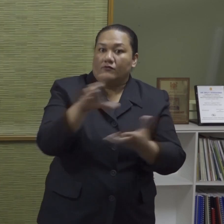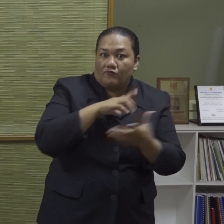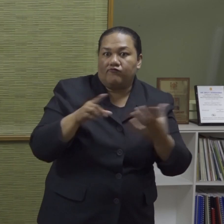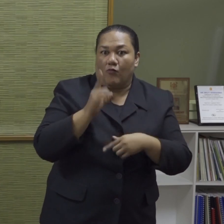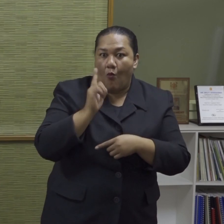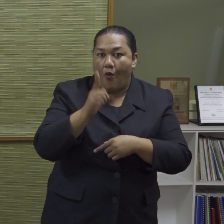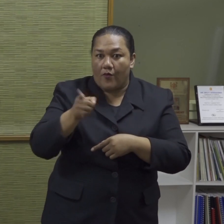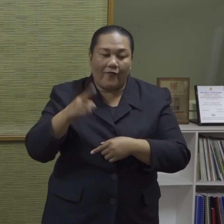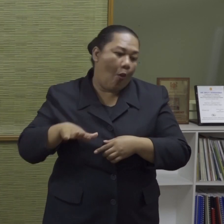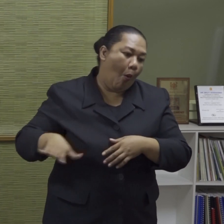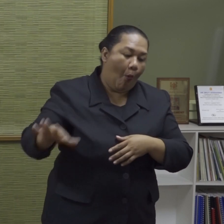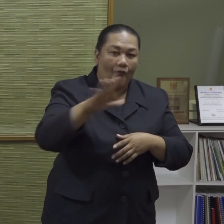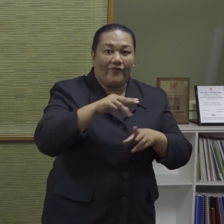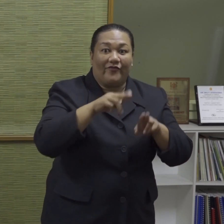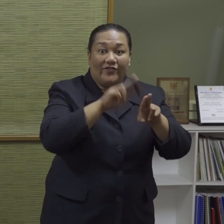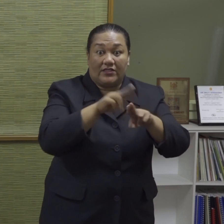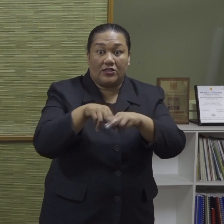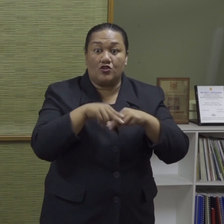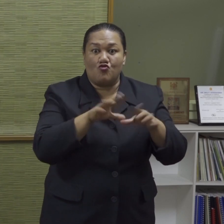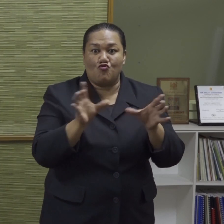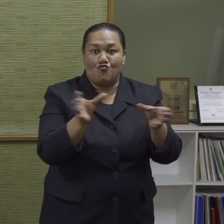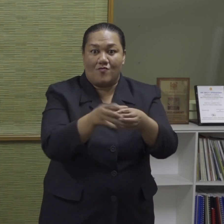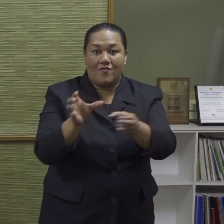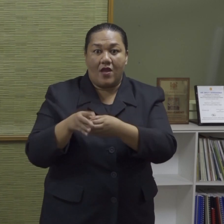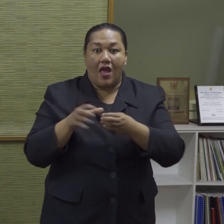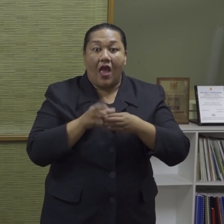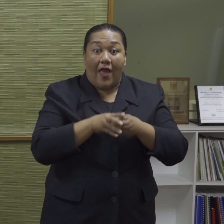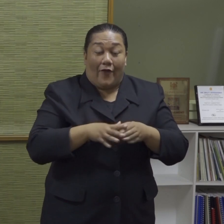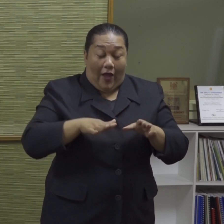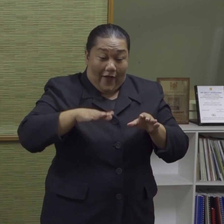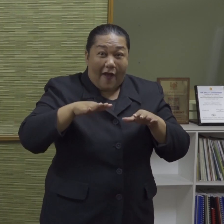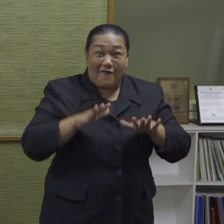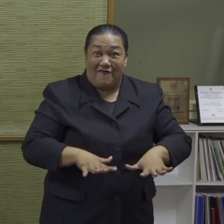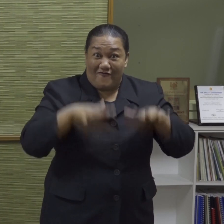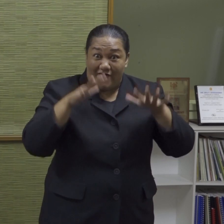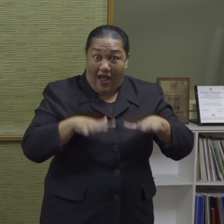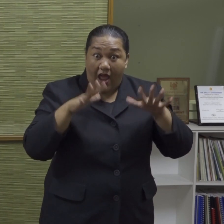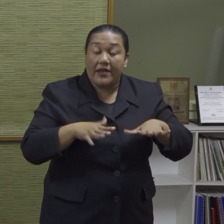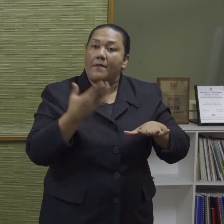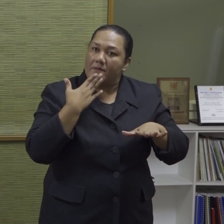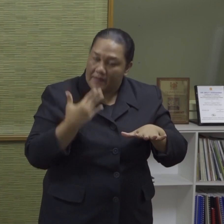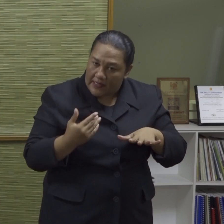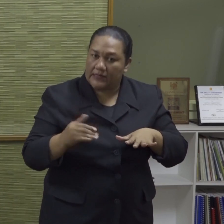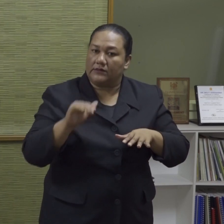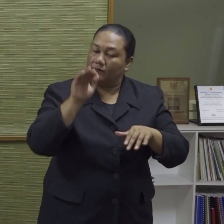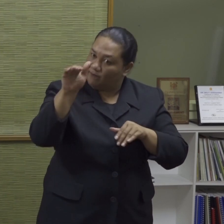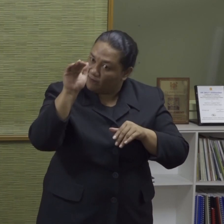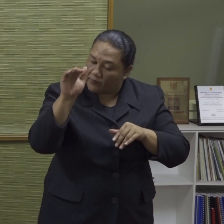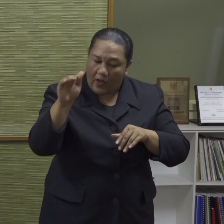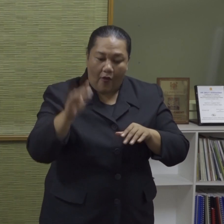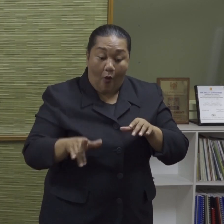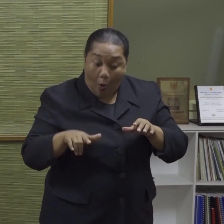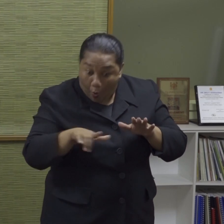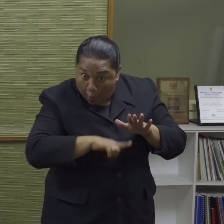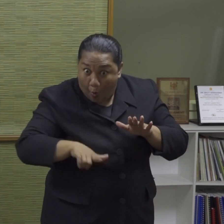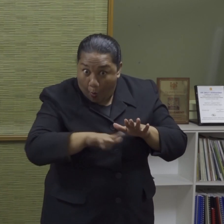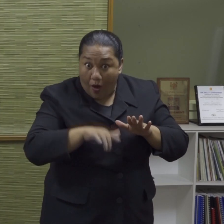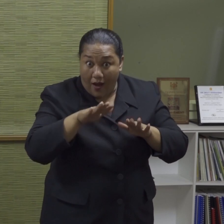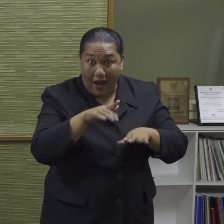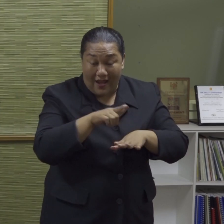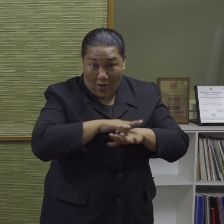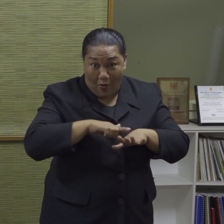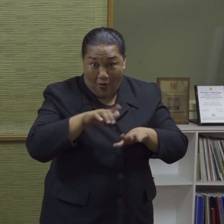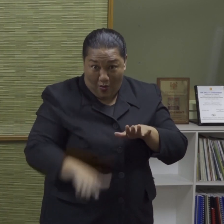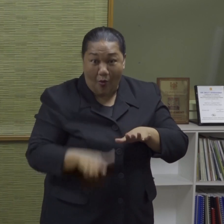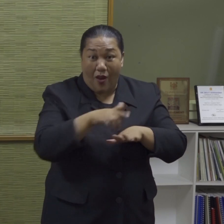flood warning and flash flood alerts for low-lying areas in most parts of the country. We continue to plead with members